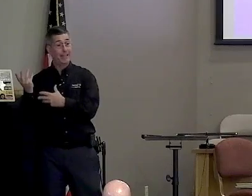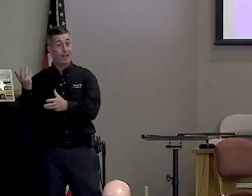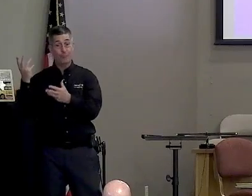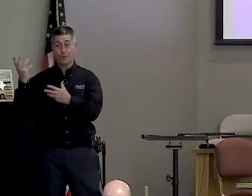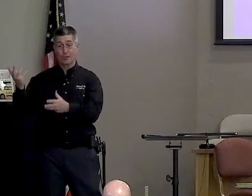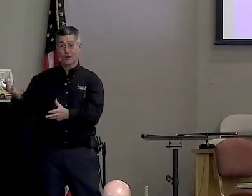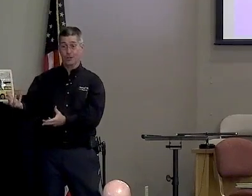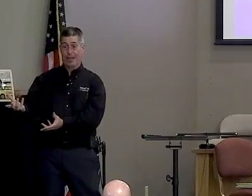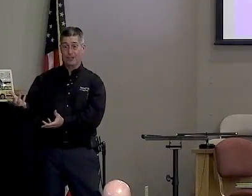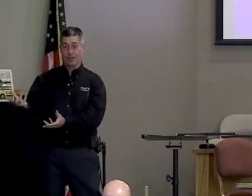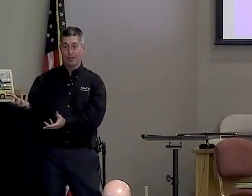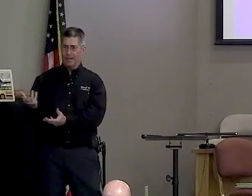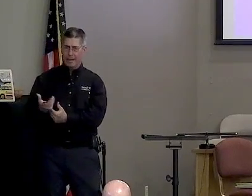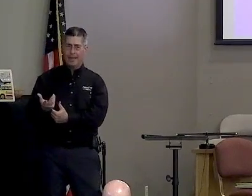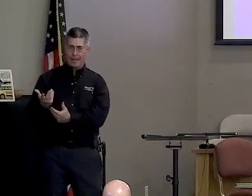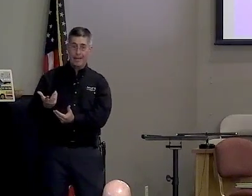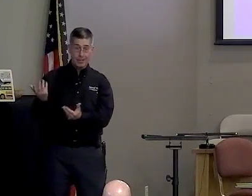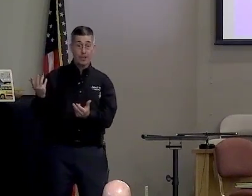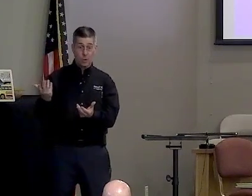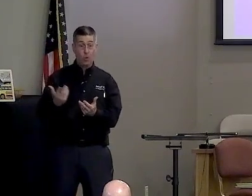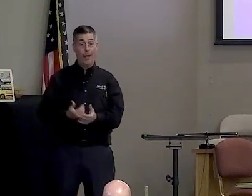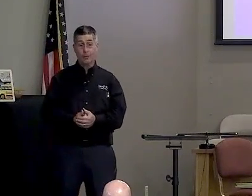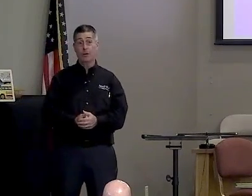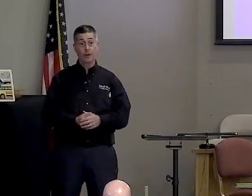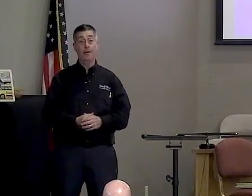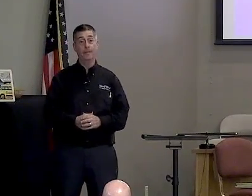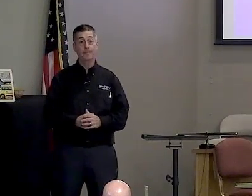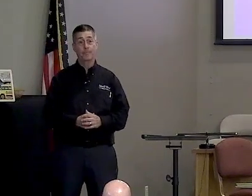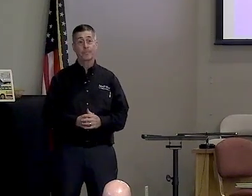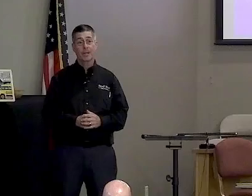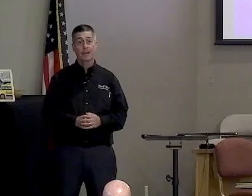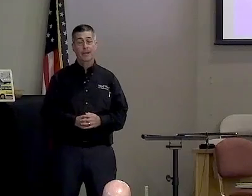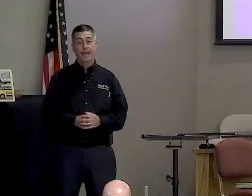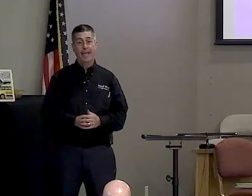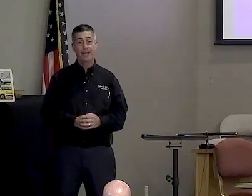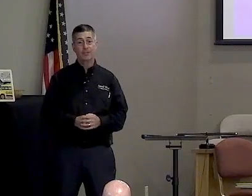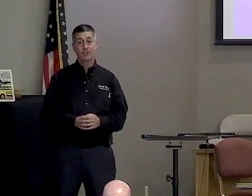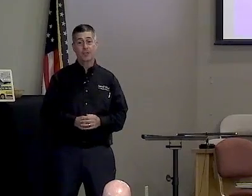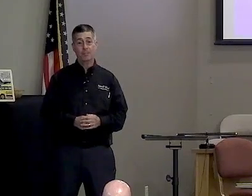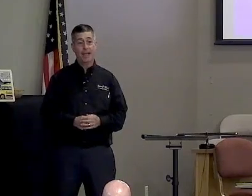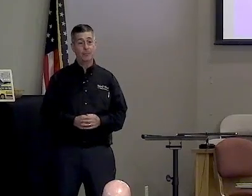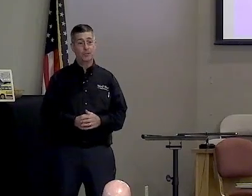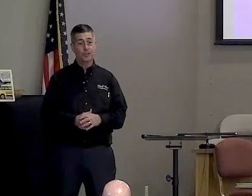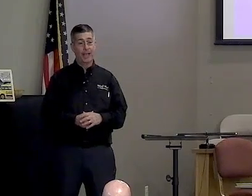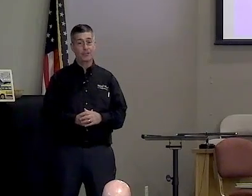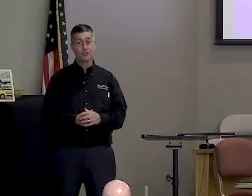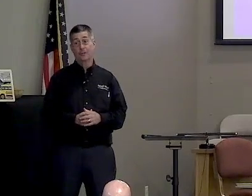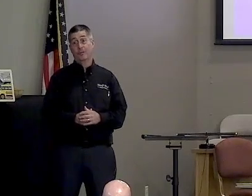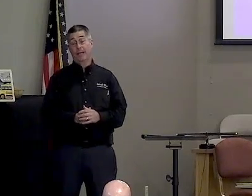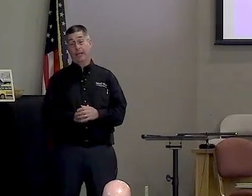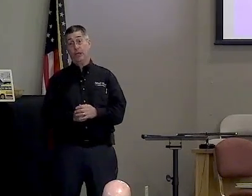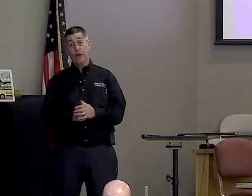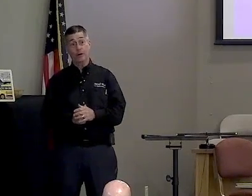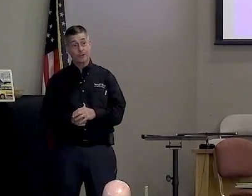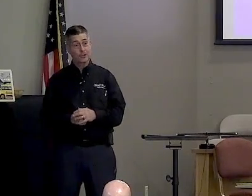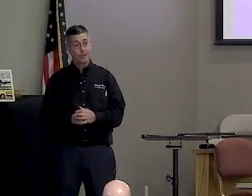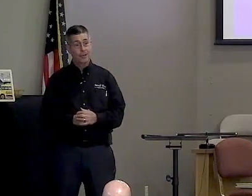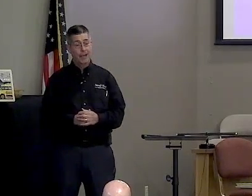deaf person understands it, it takes a while to learn. And sometimes it takes, like, years. In